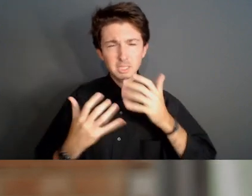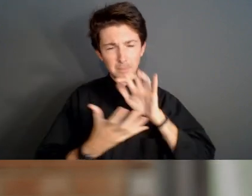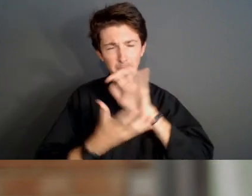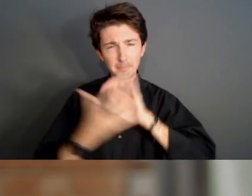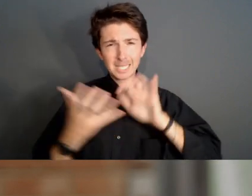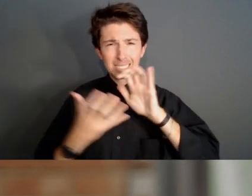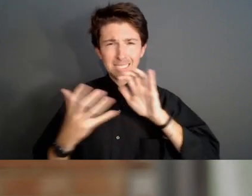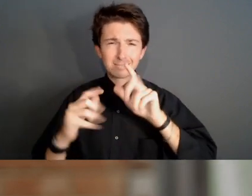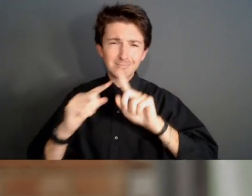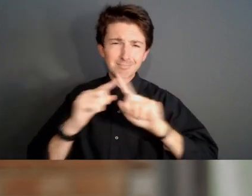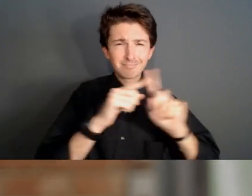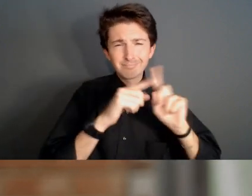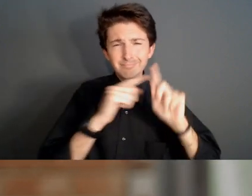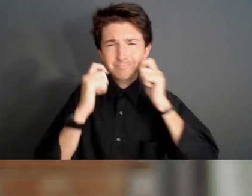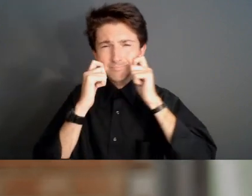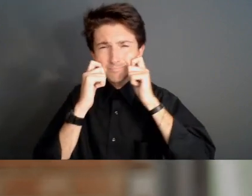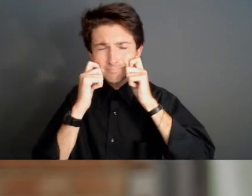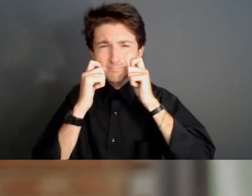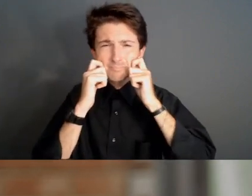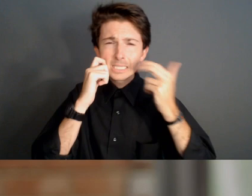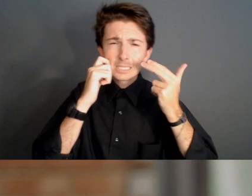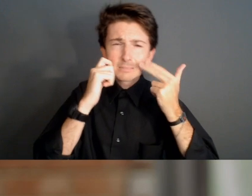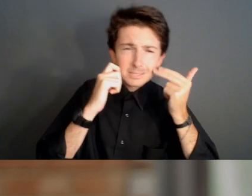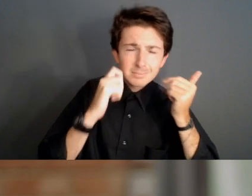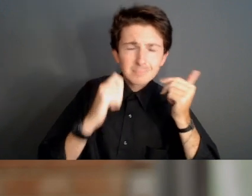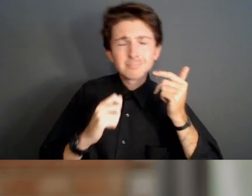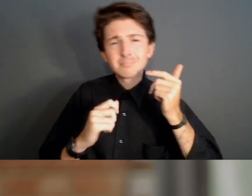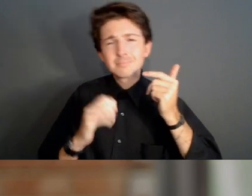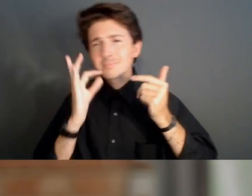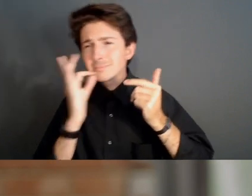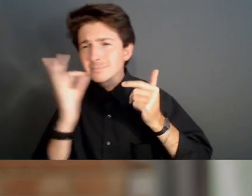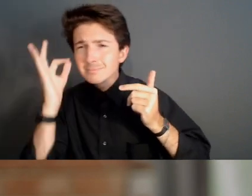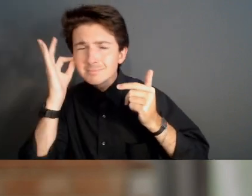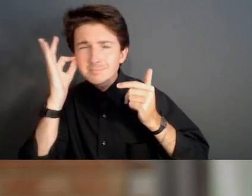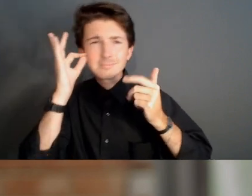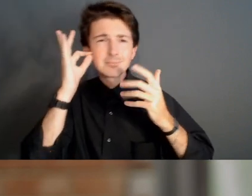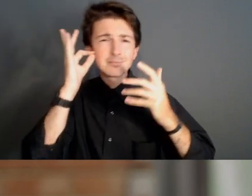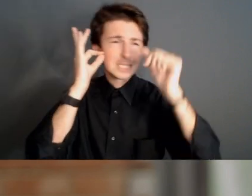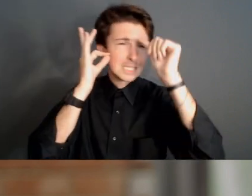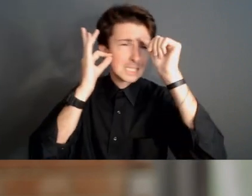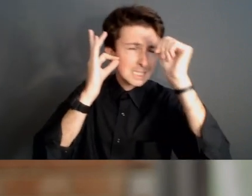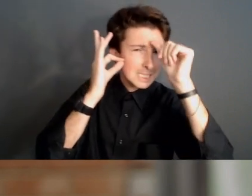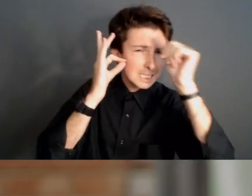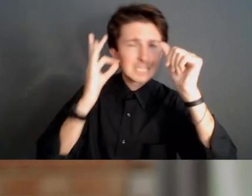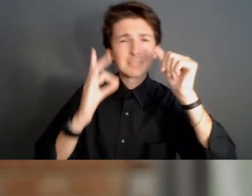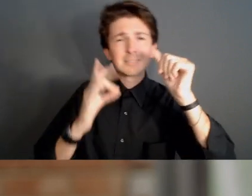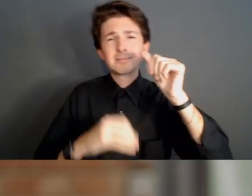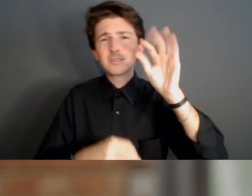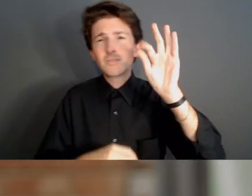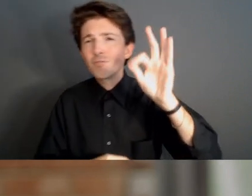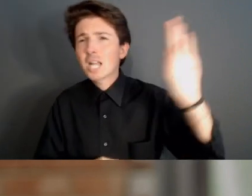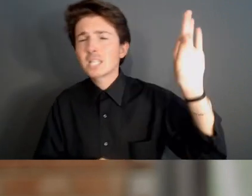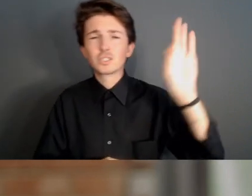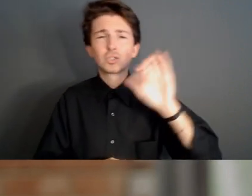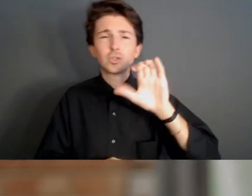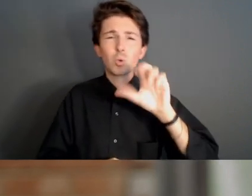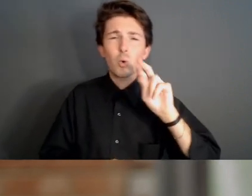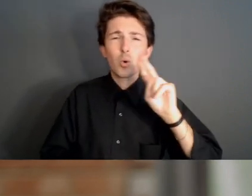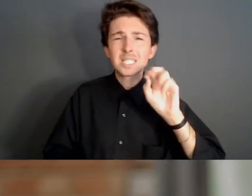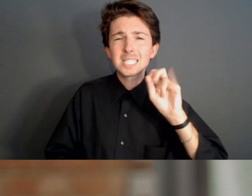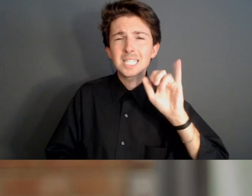of ethnicities, anything from Spanish to Andean, Native to Scottish,